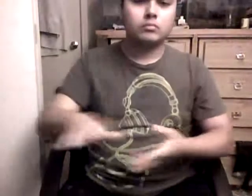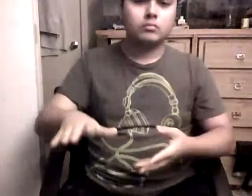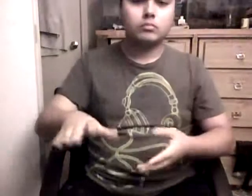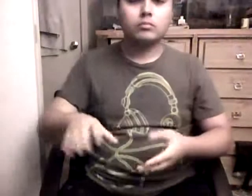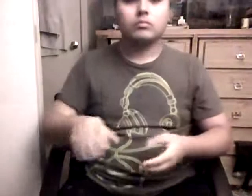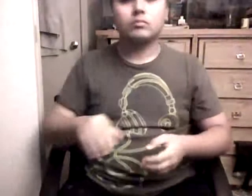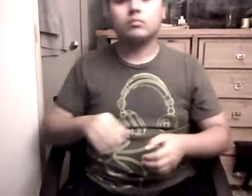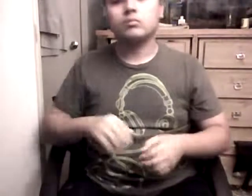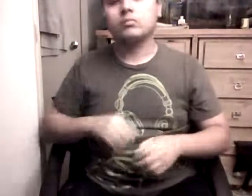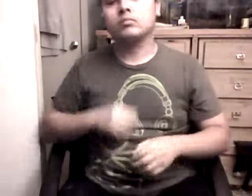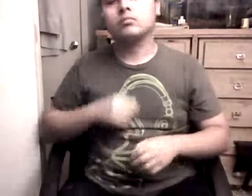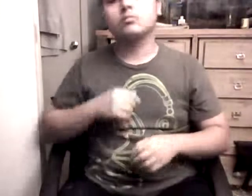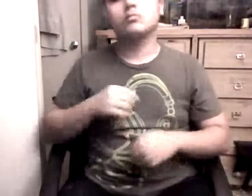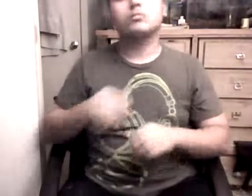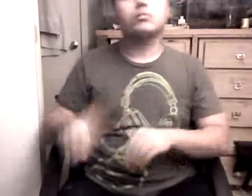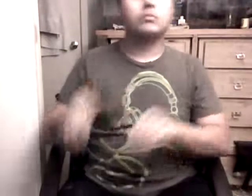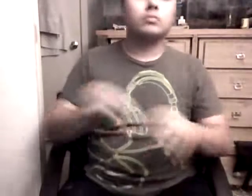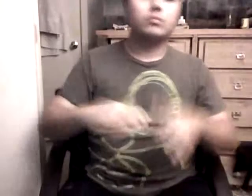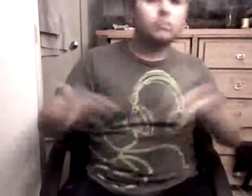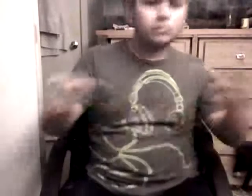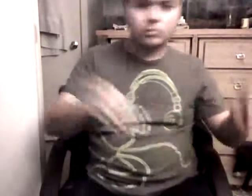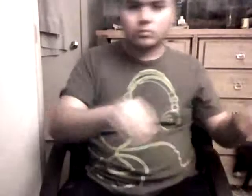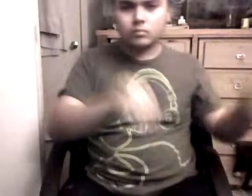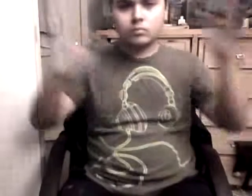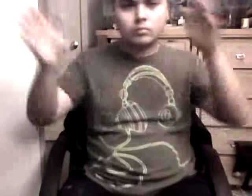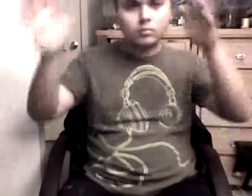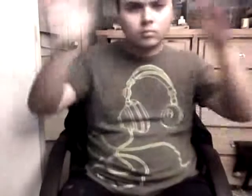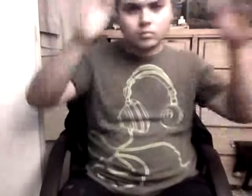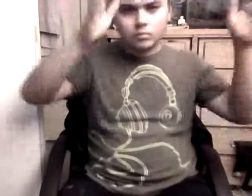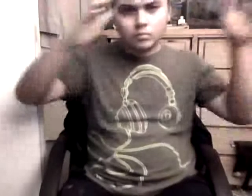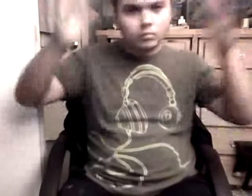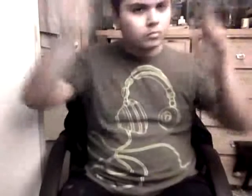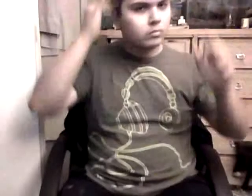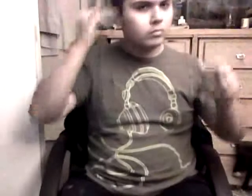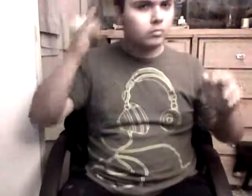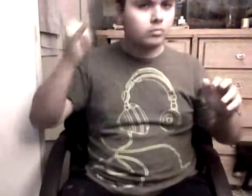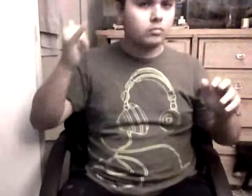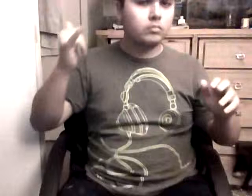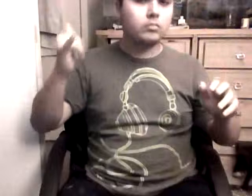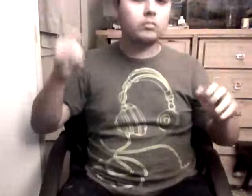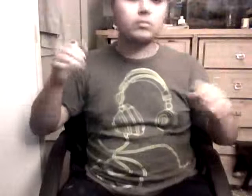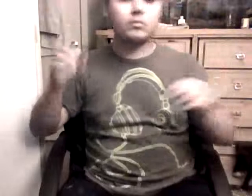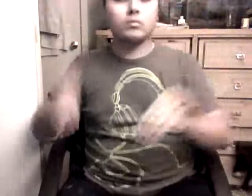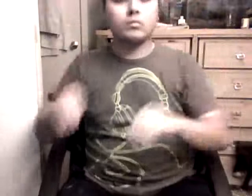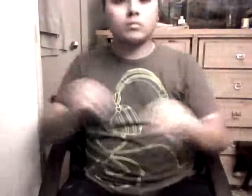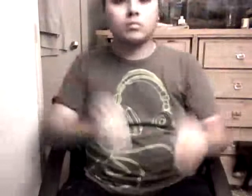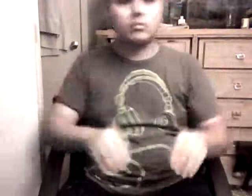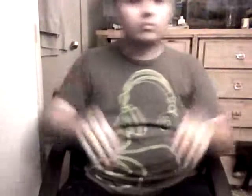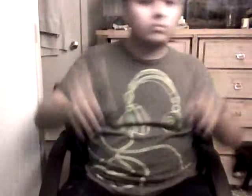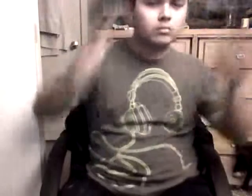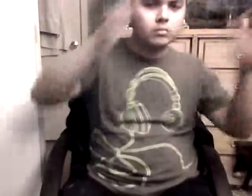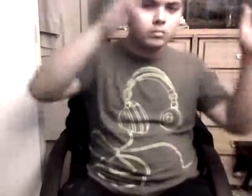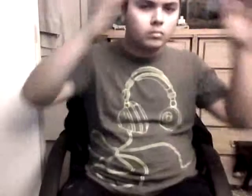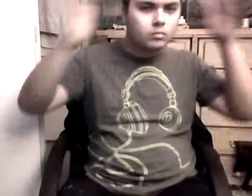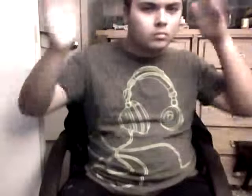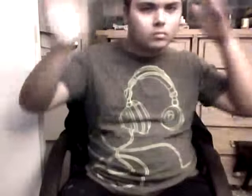We're beating, blown by the wind Blowing by